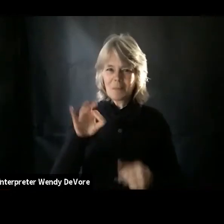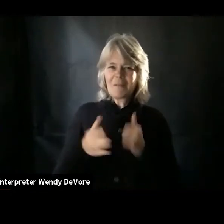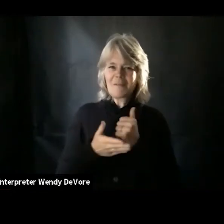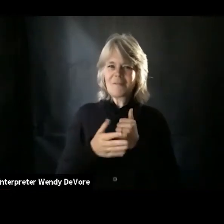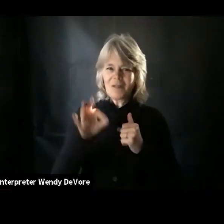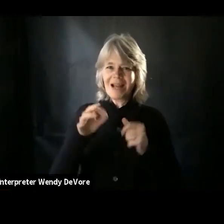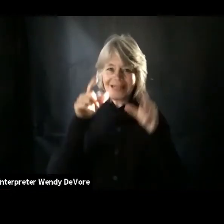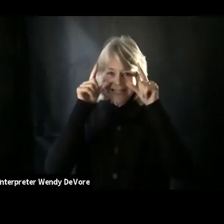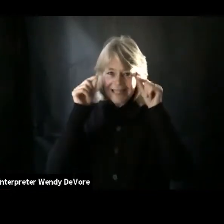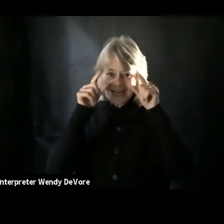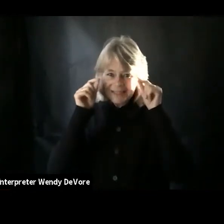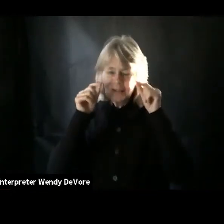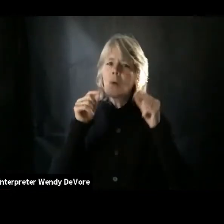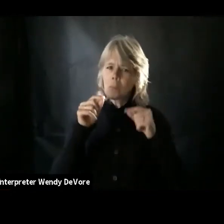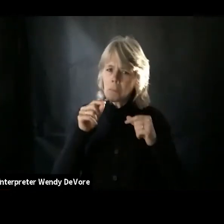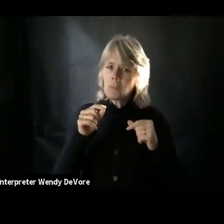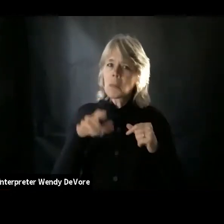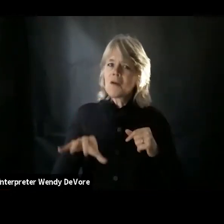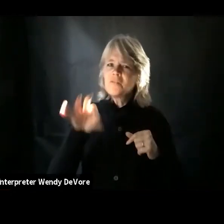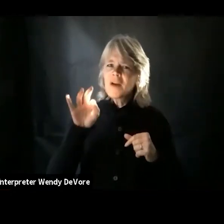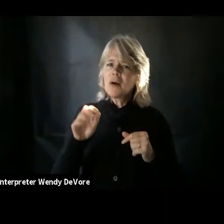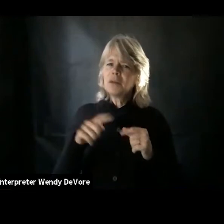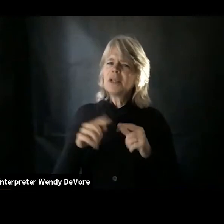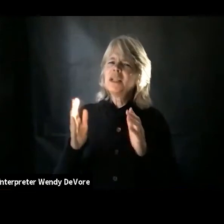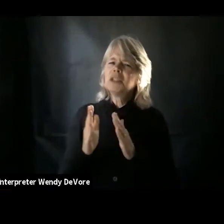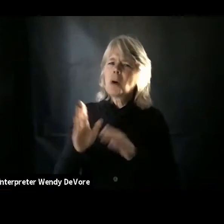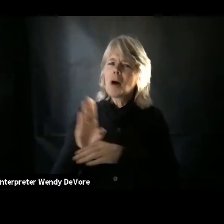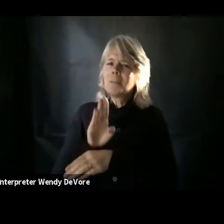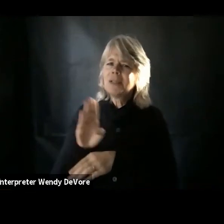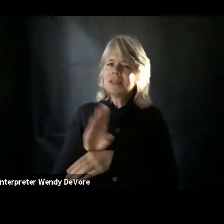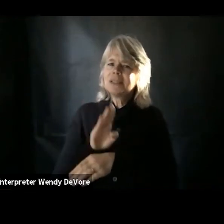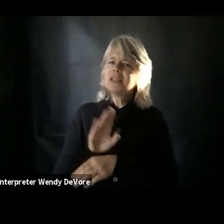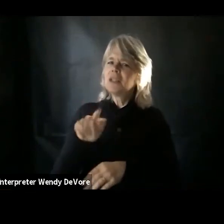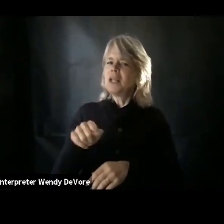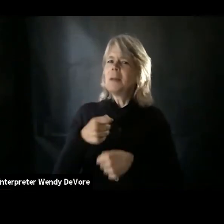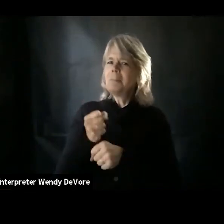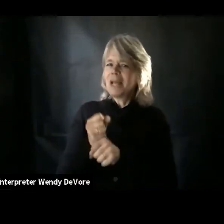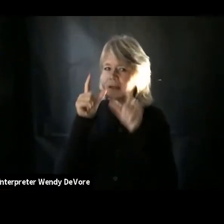And they found this small business that does a lot of glasses work. That's their business.